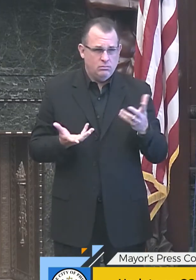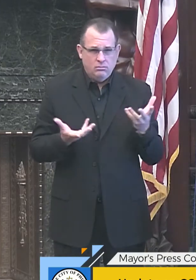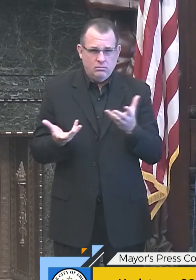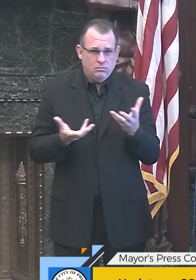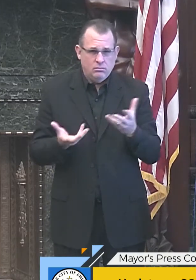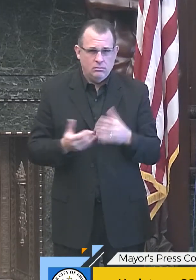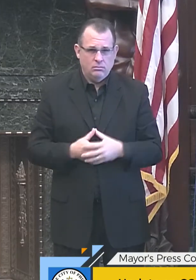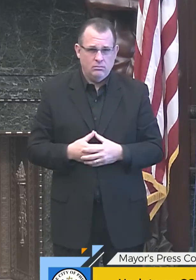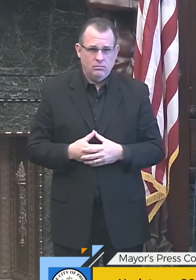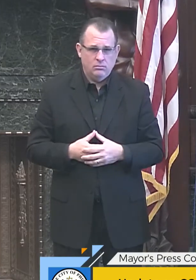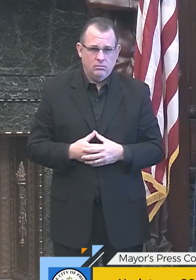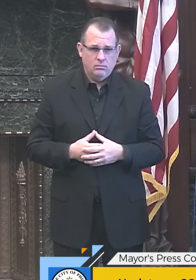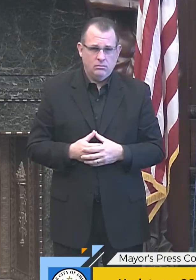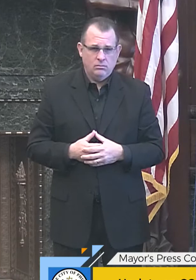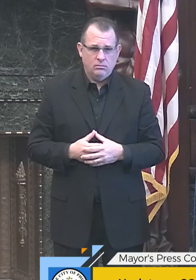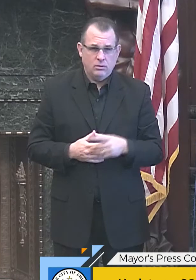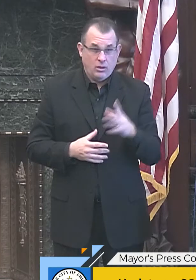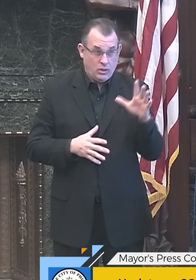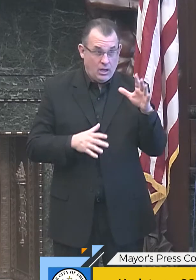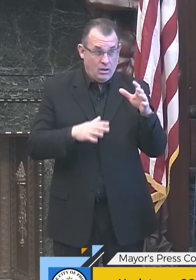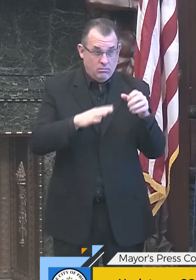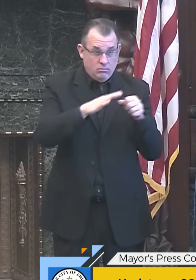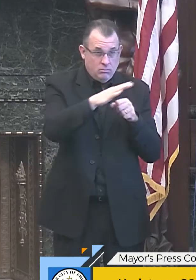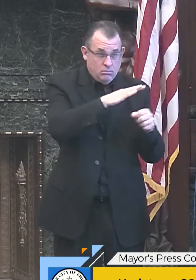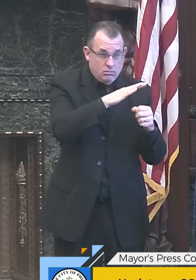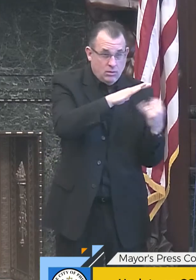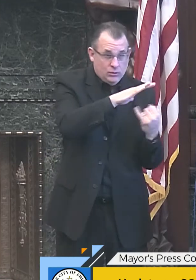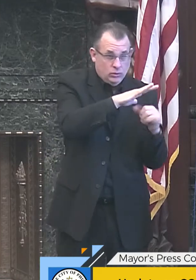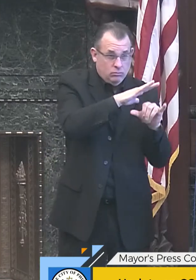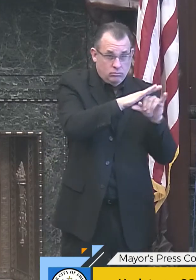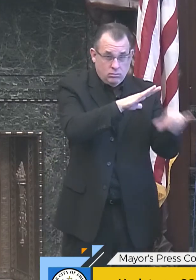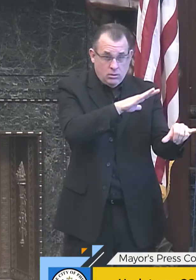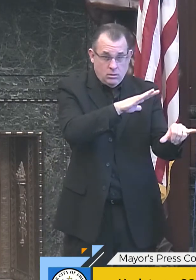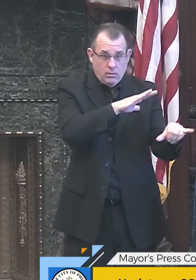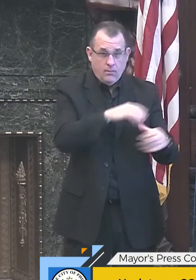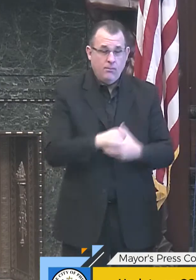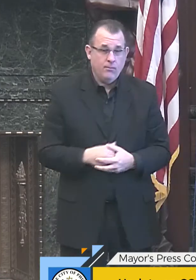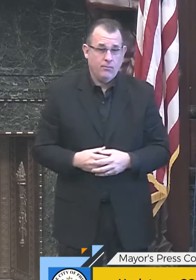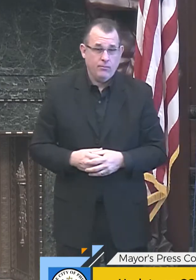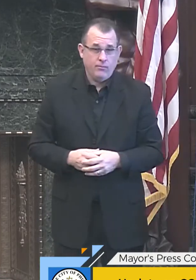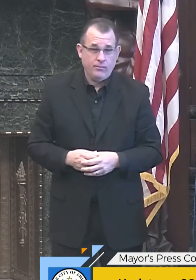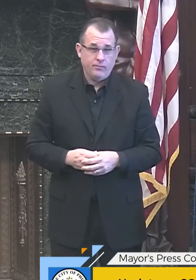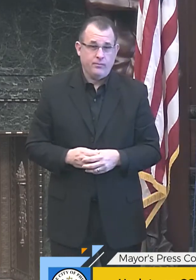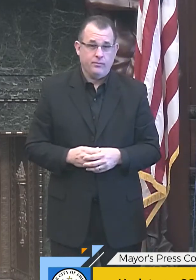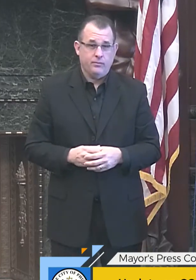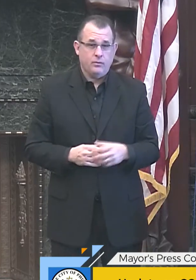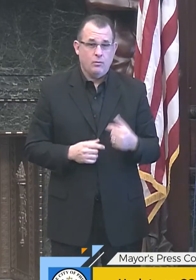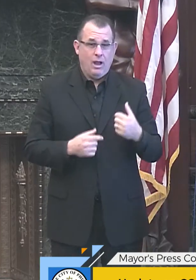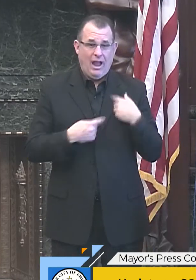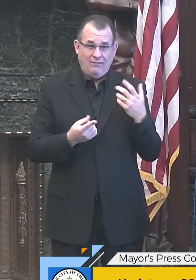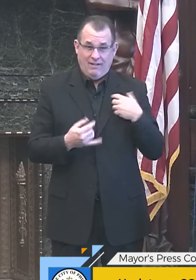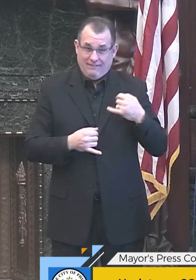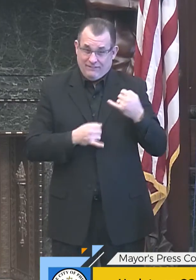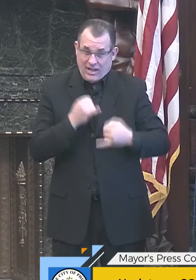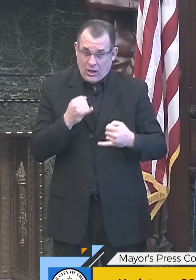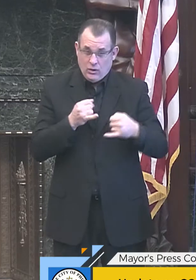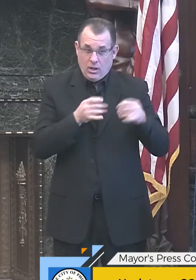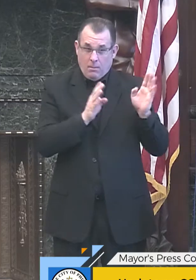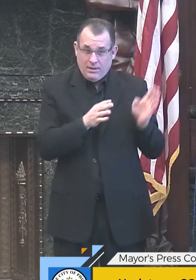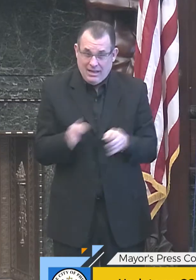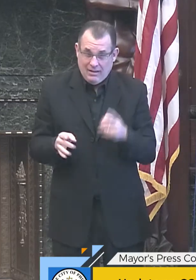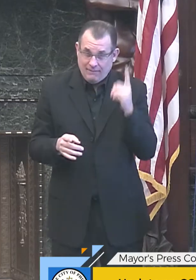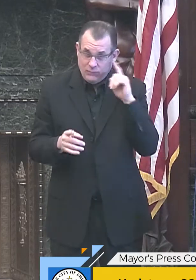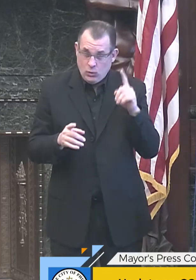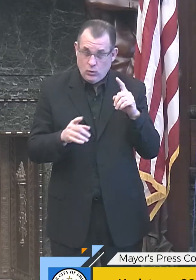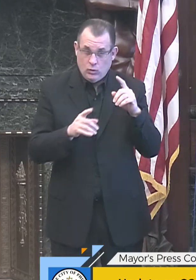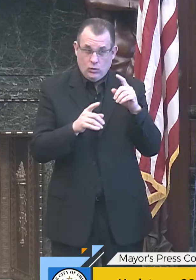are there quarantine rooms yet? Sure. So we have been finalizing our operations plans for social services.